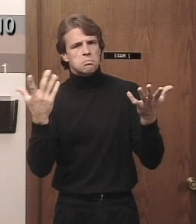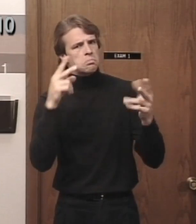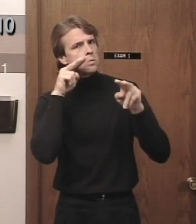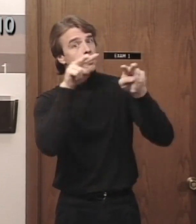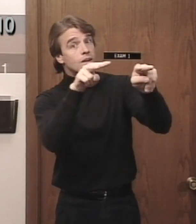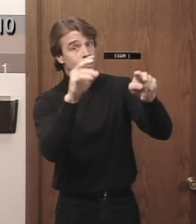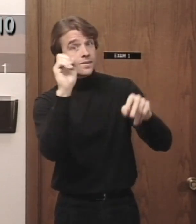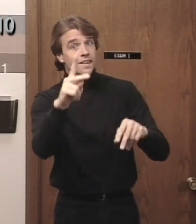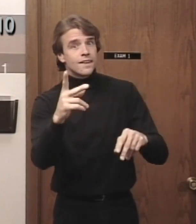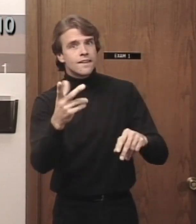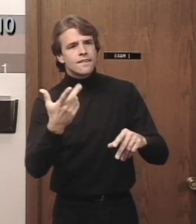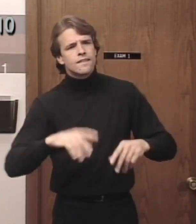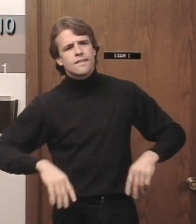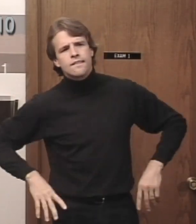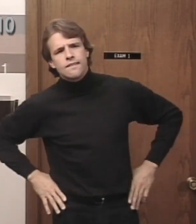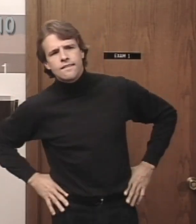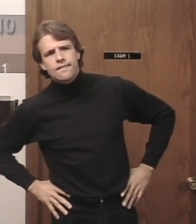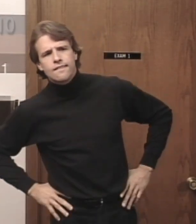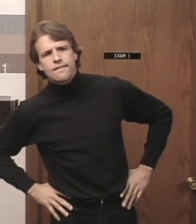Bravo family. Let's watch, okay?